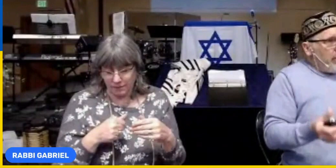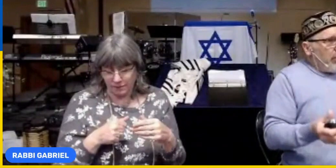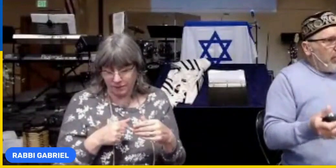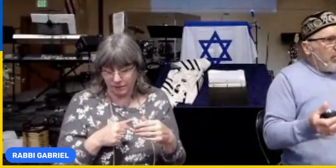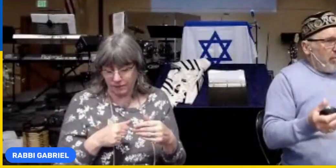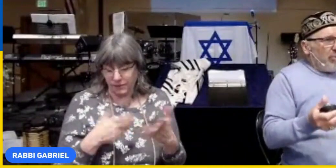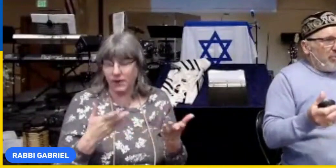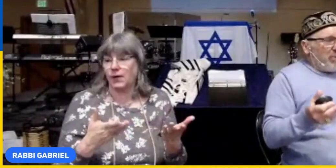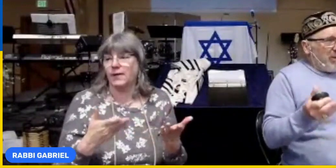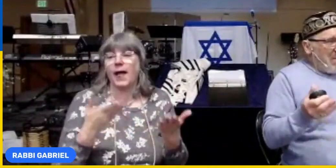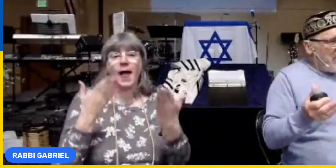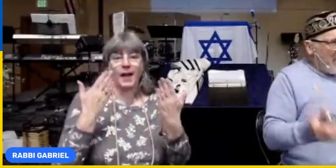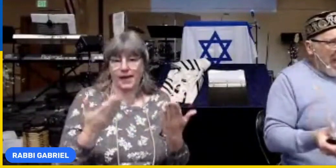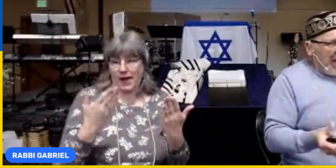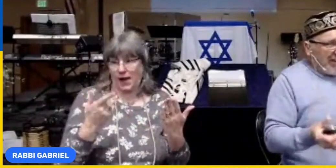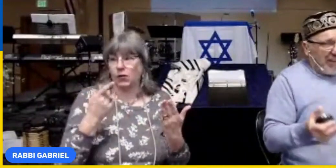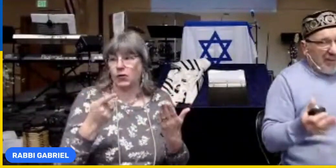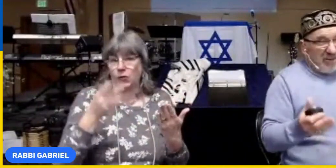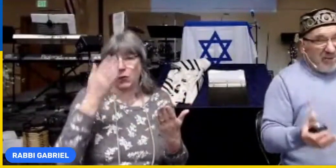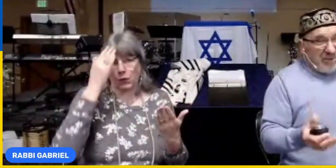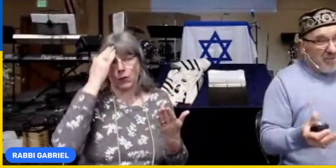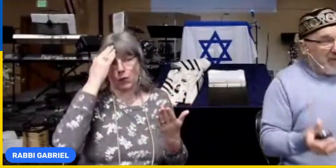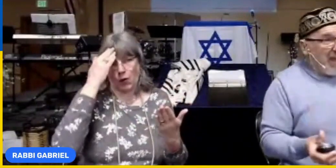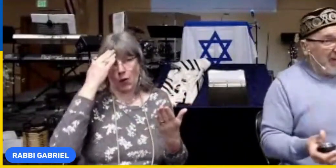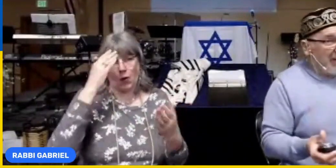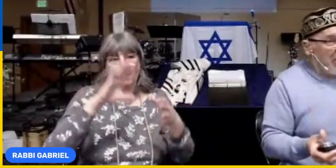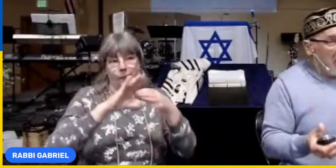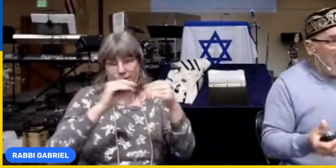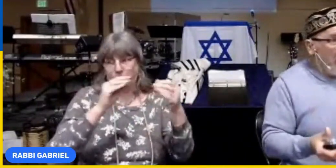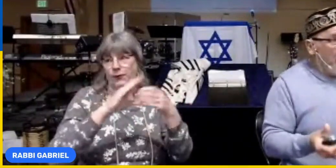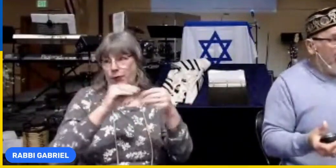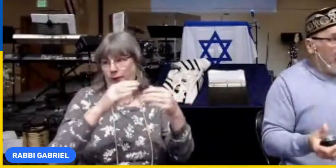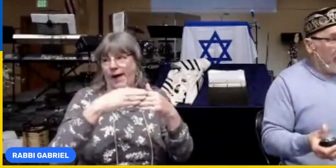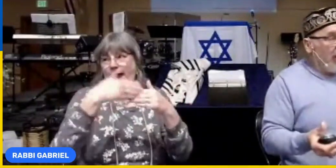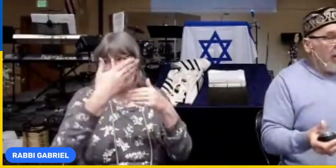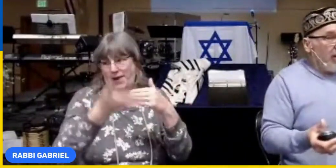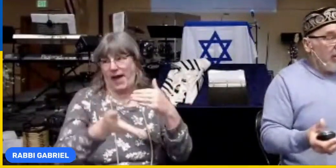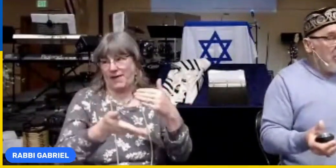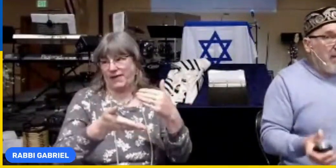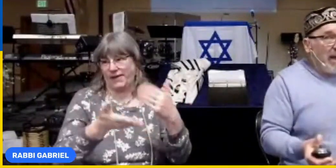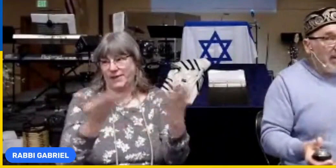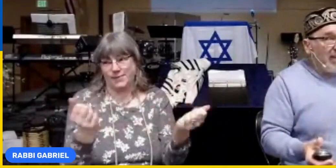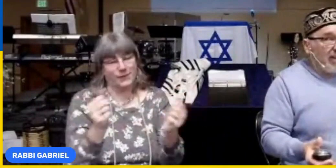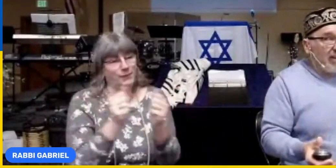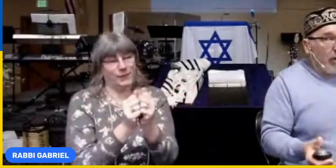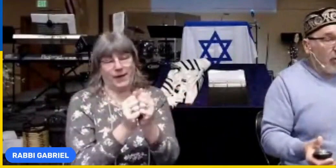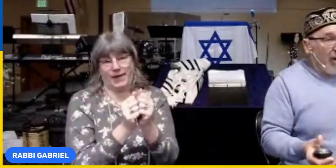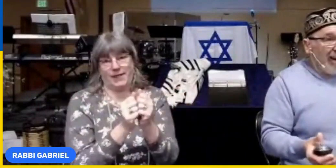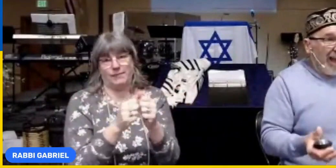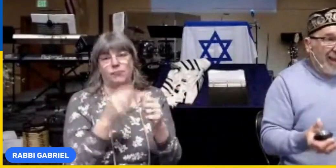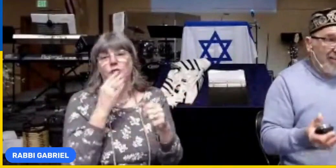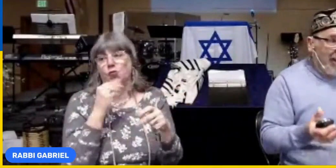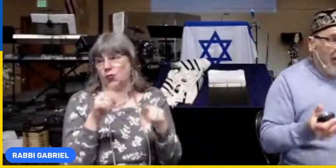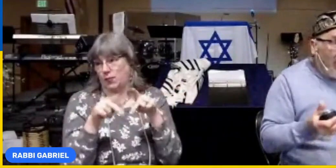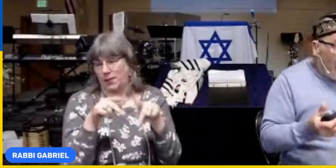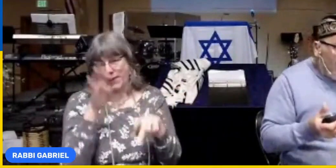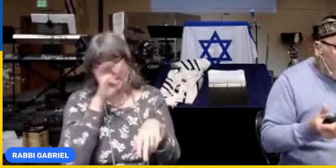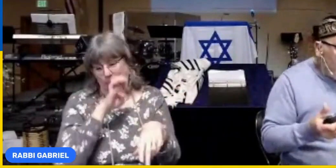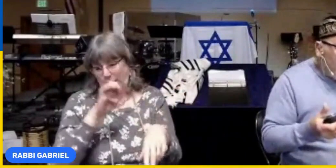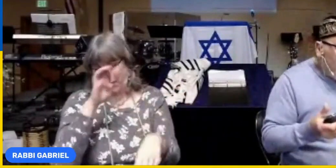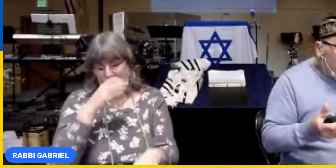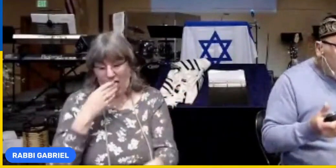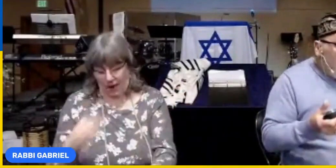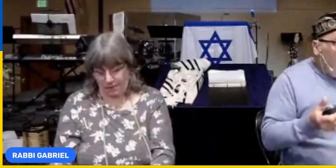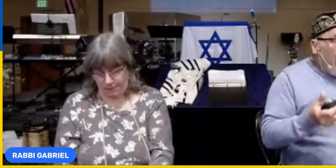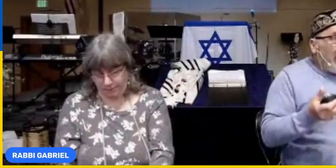to remember what man can do to man and be aware of our humanity or lack